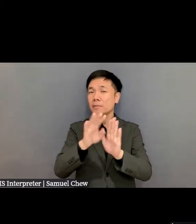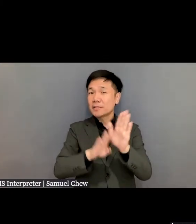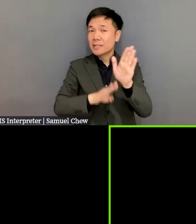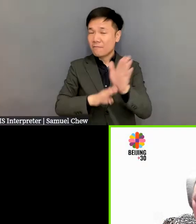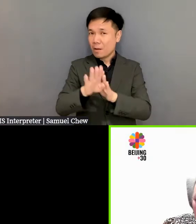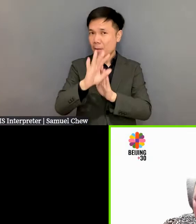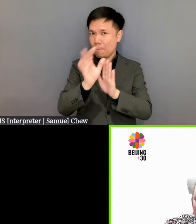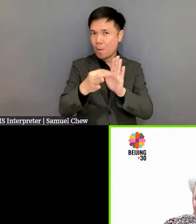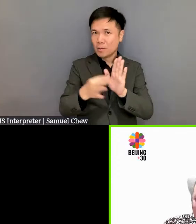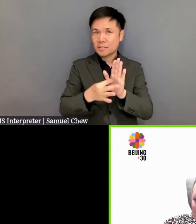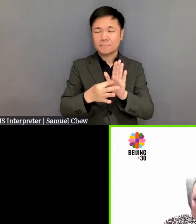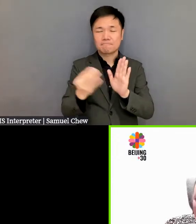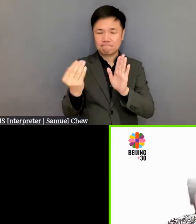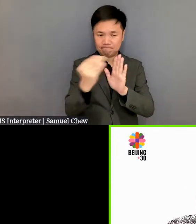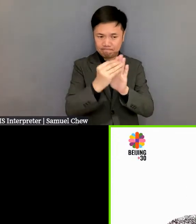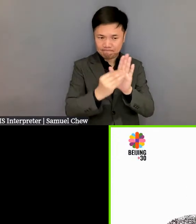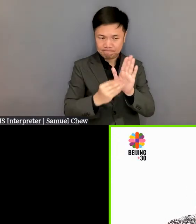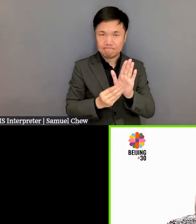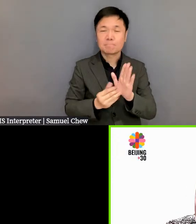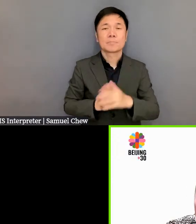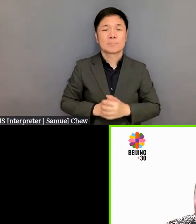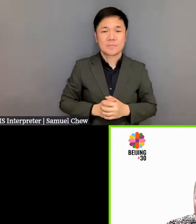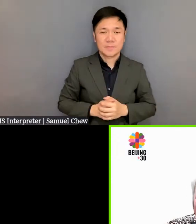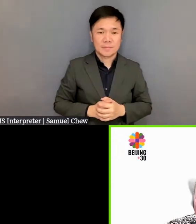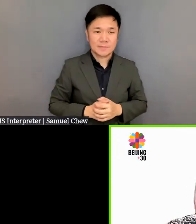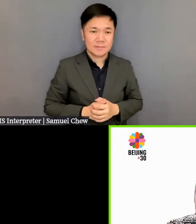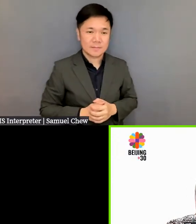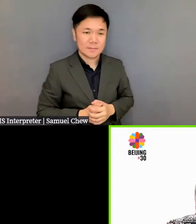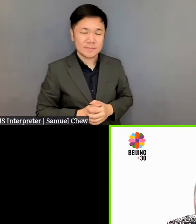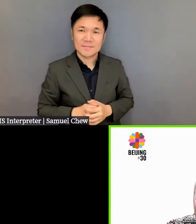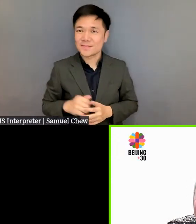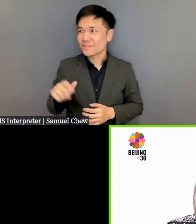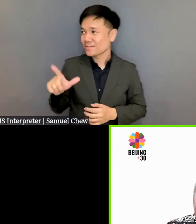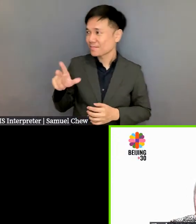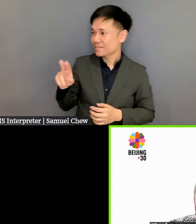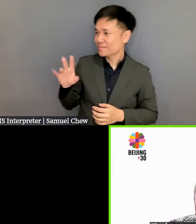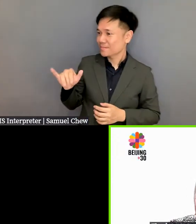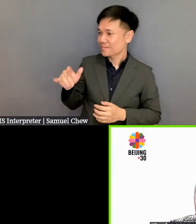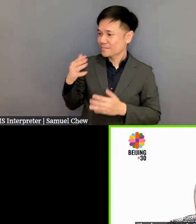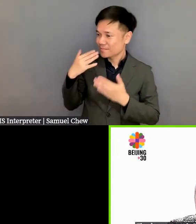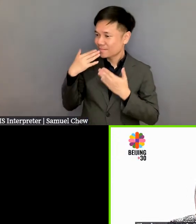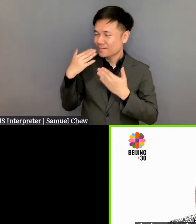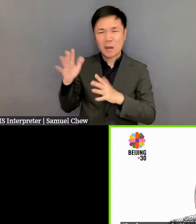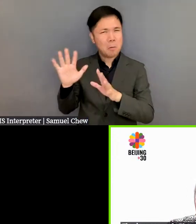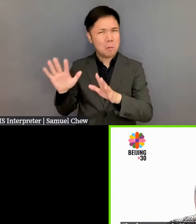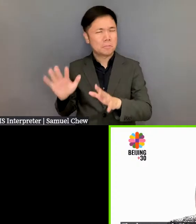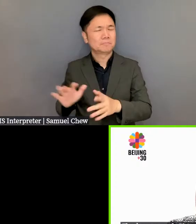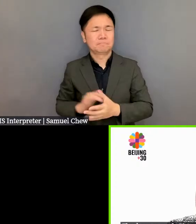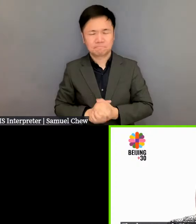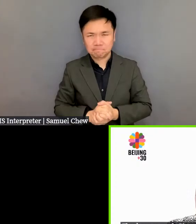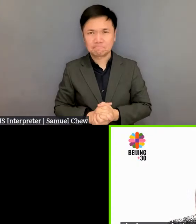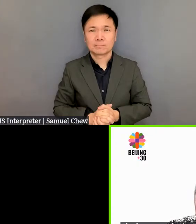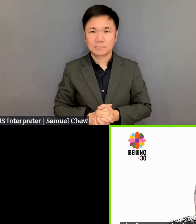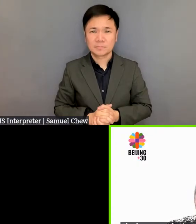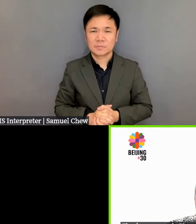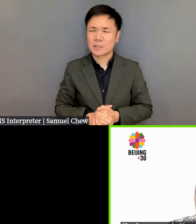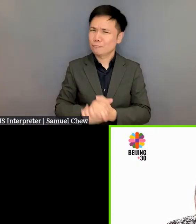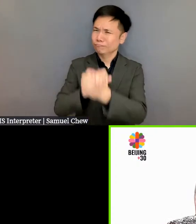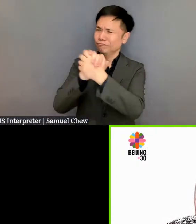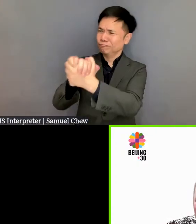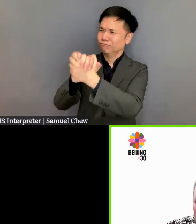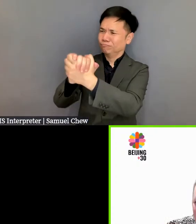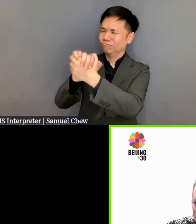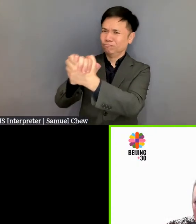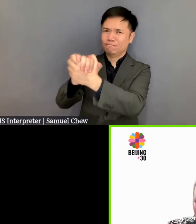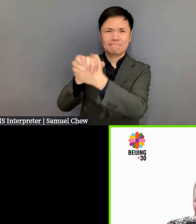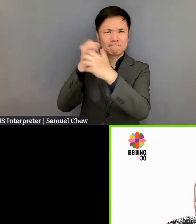Thank you so much. It's a pleasure to hear you talk about this each time. Really congratulate you on